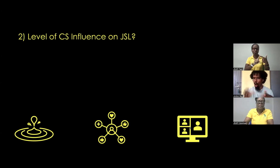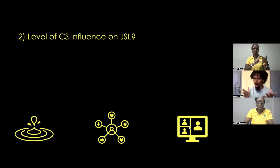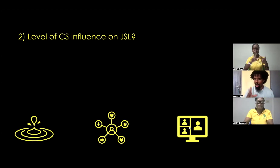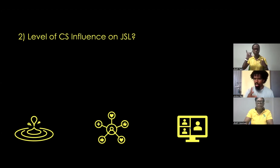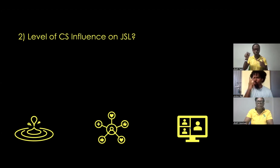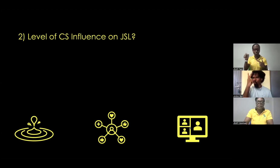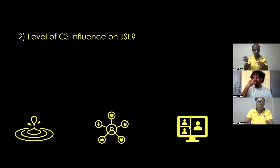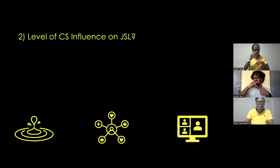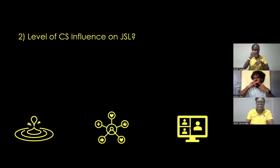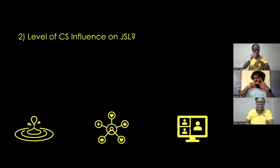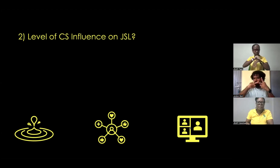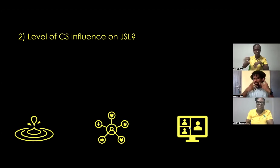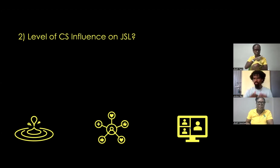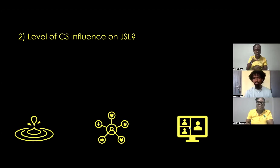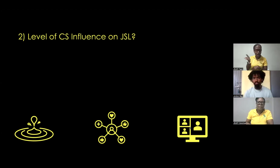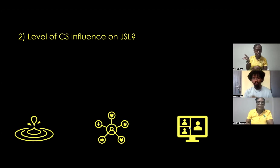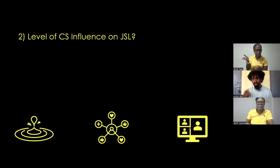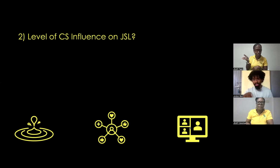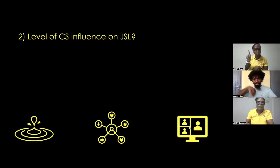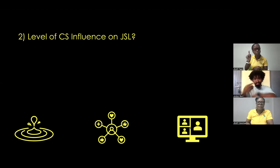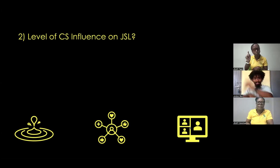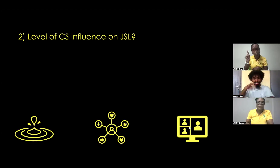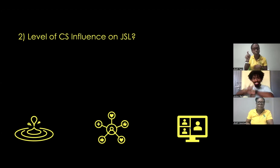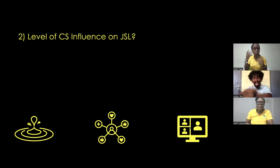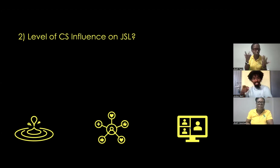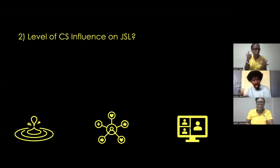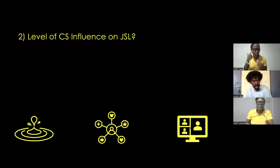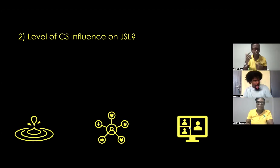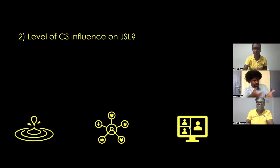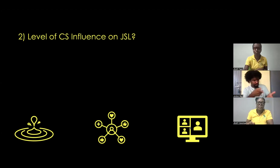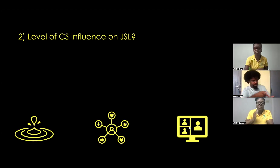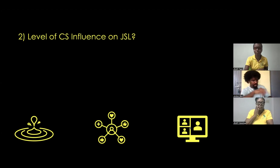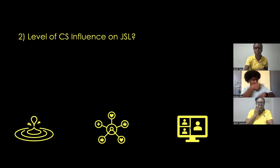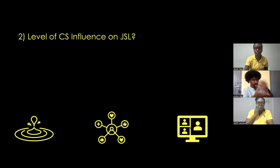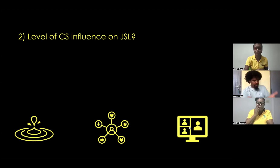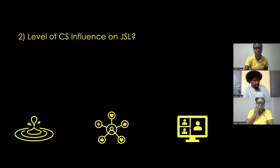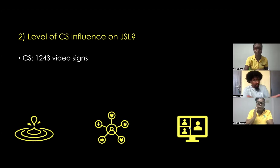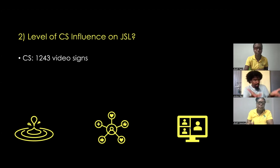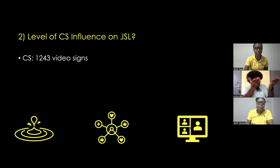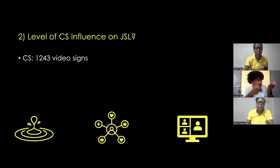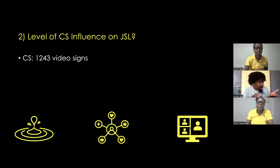The second question, does country sign have an influence over Jamaican Sign Language? Let's see.